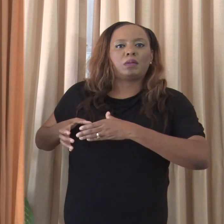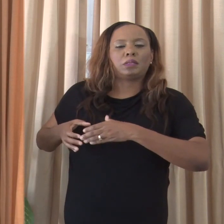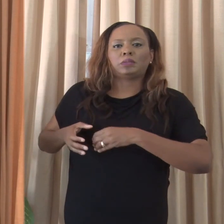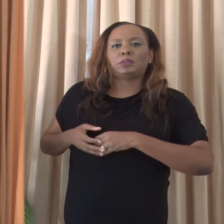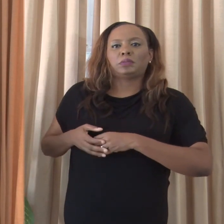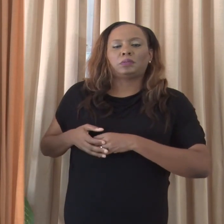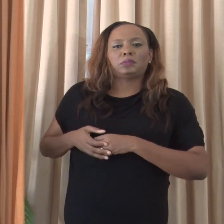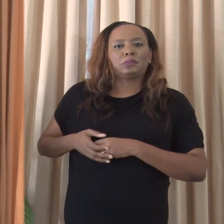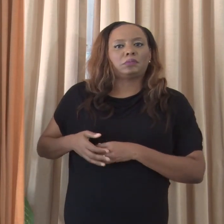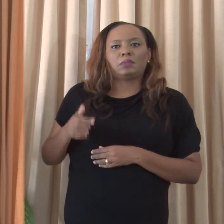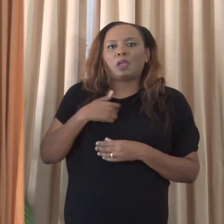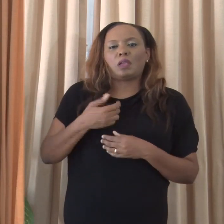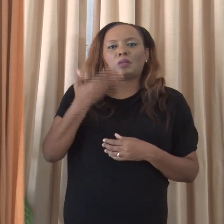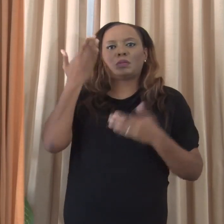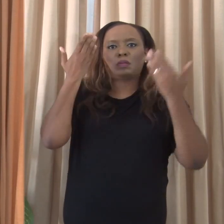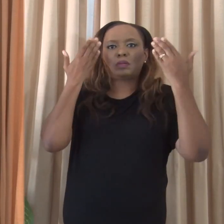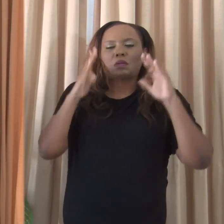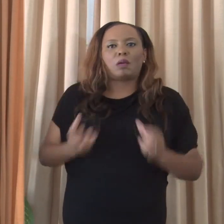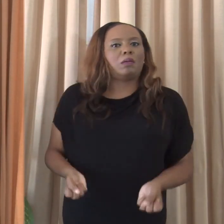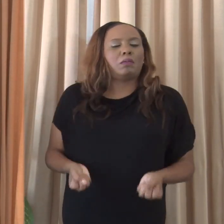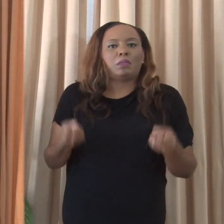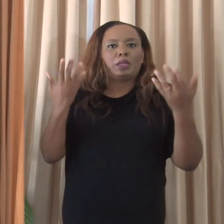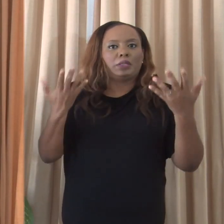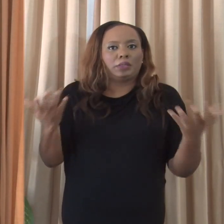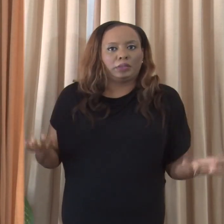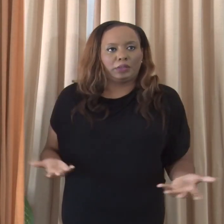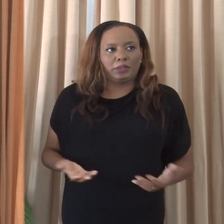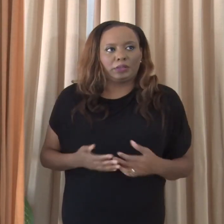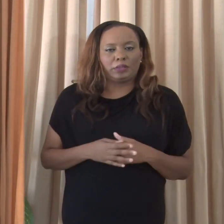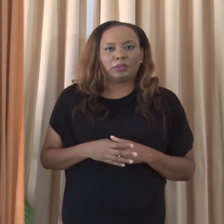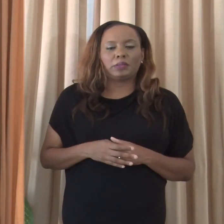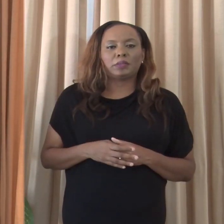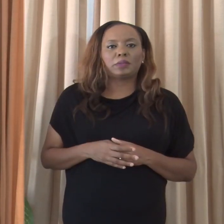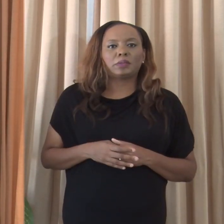many, and that mandatory quarantine is in